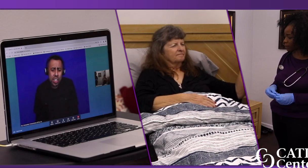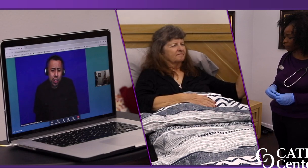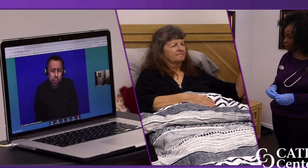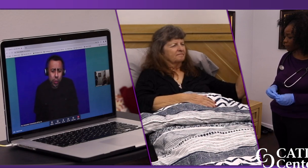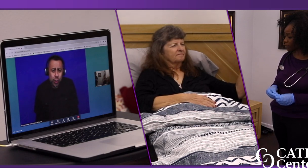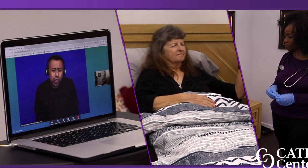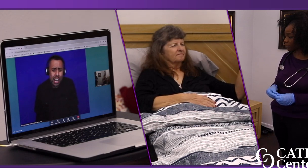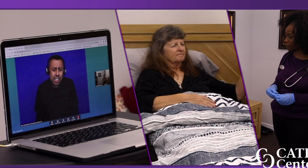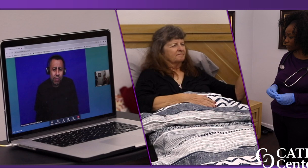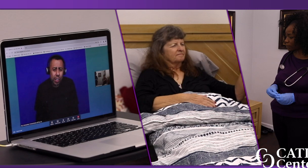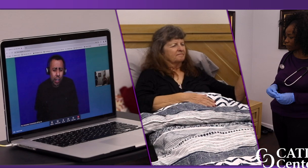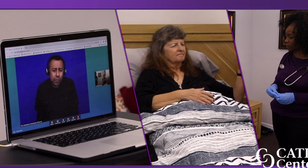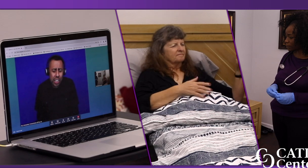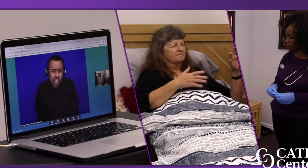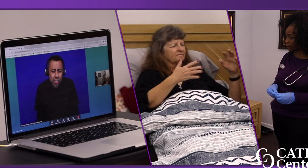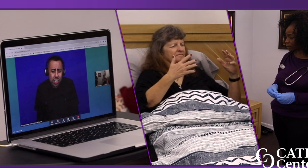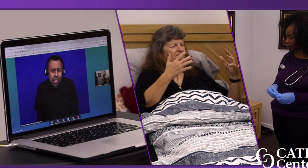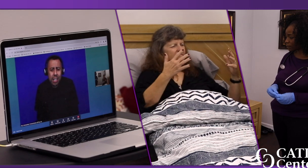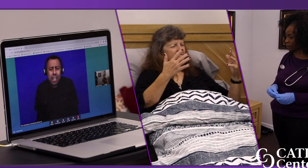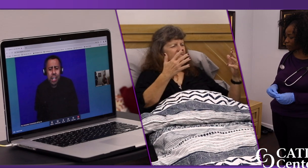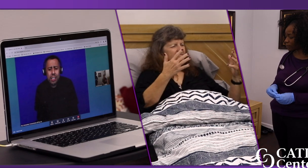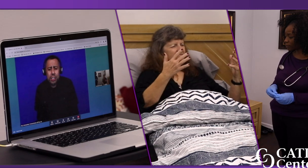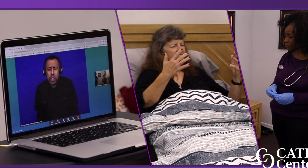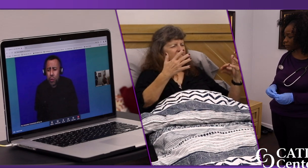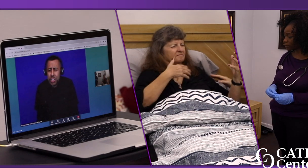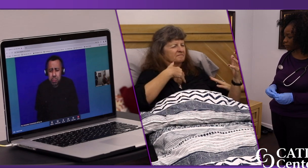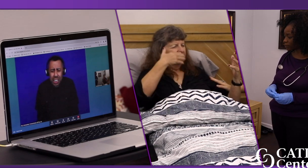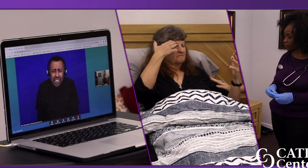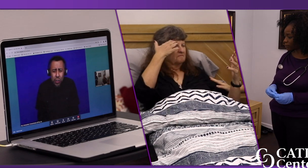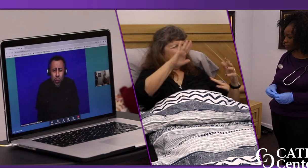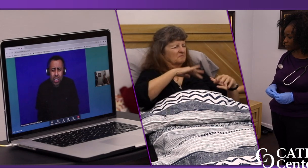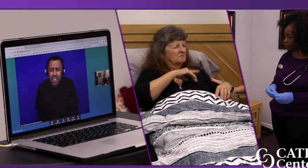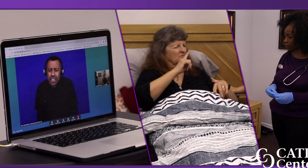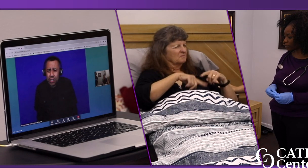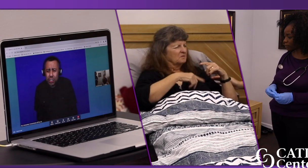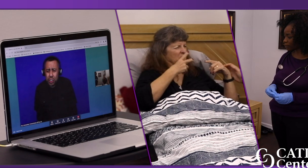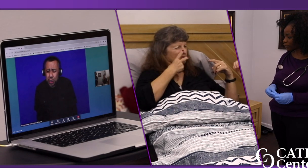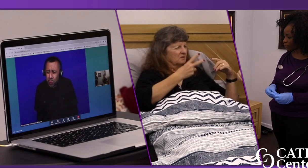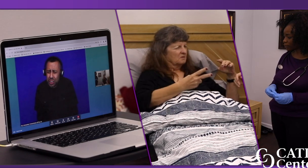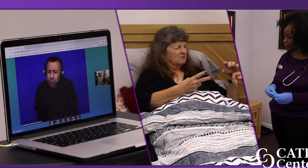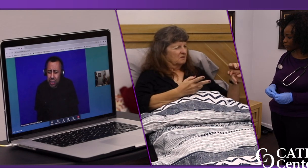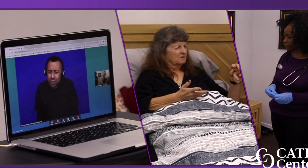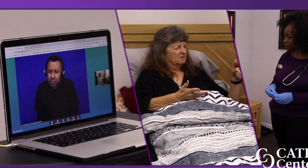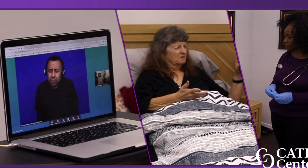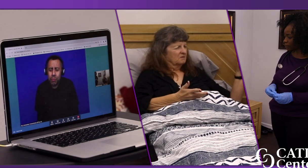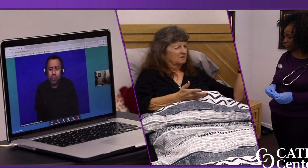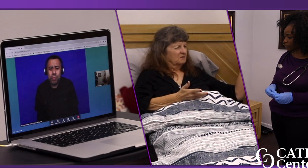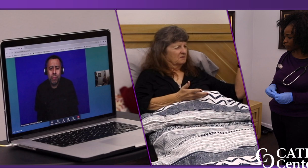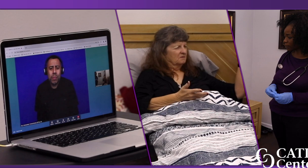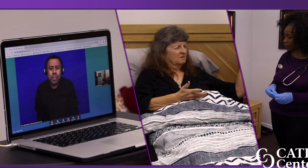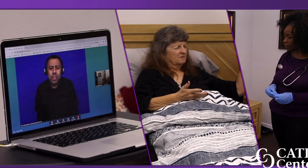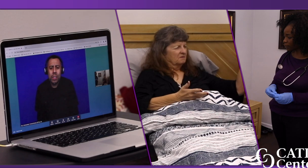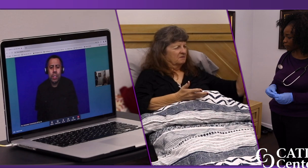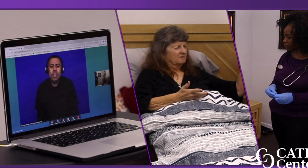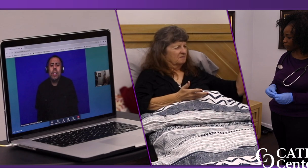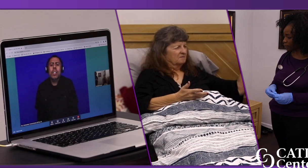And this is the interpreter asking for clarification. Do you know if it's blood or clear? Do you know what's oozing?